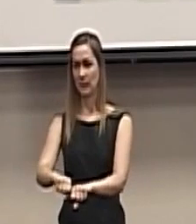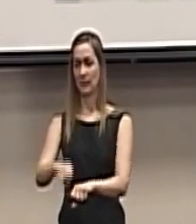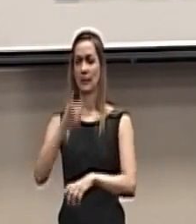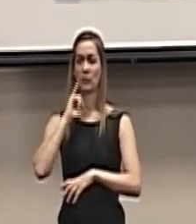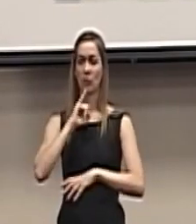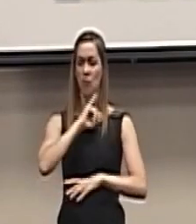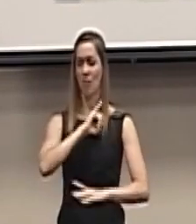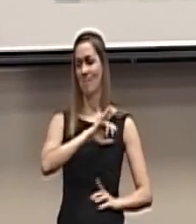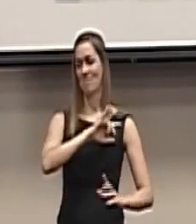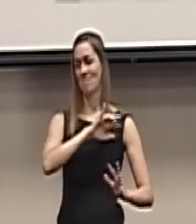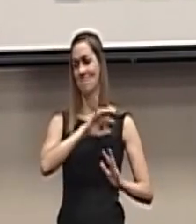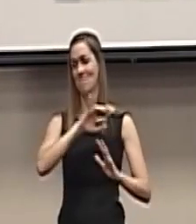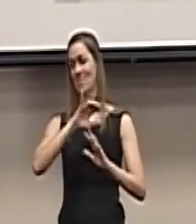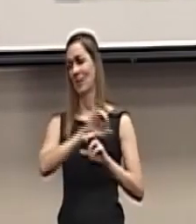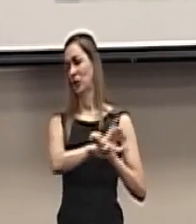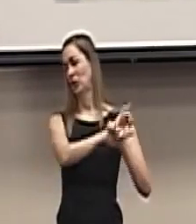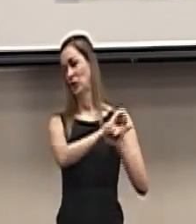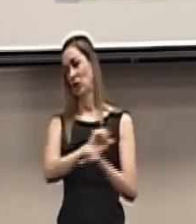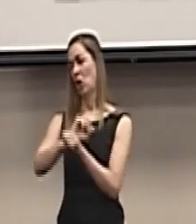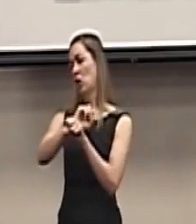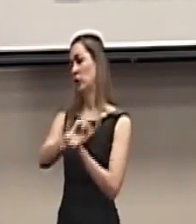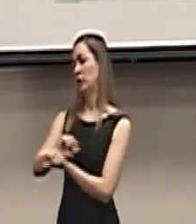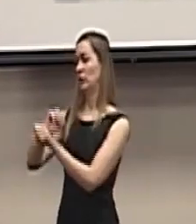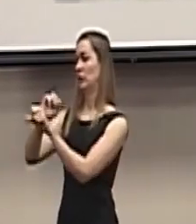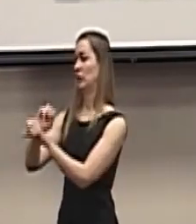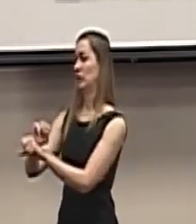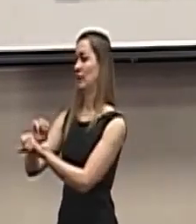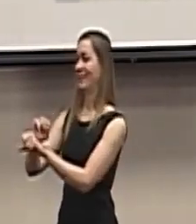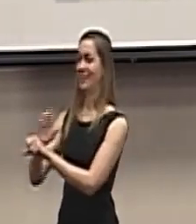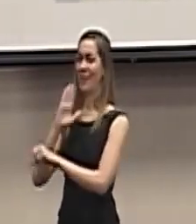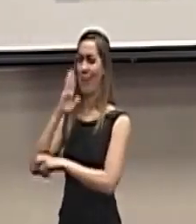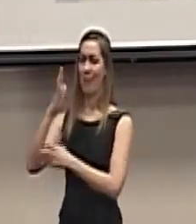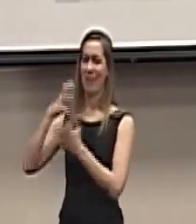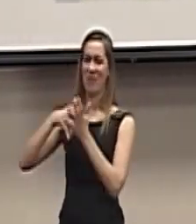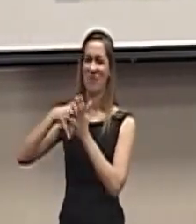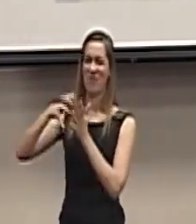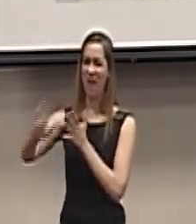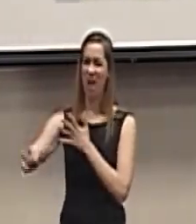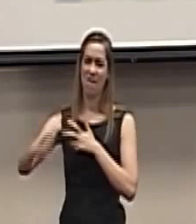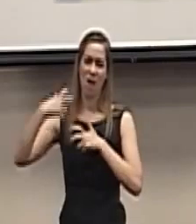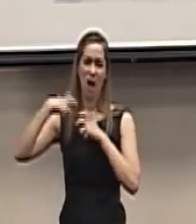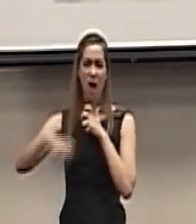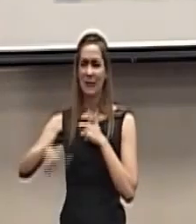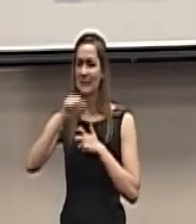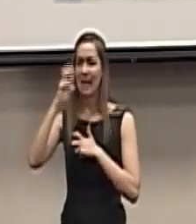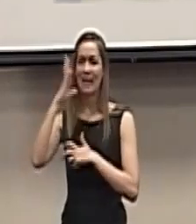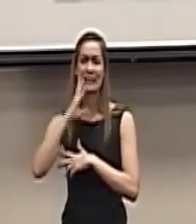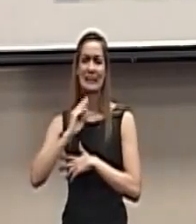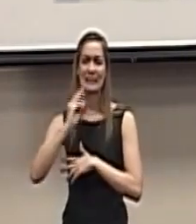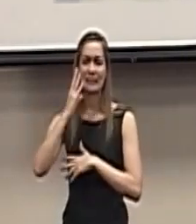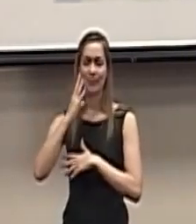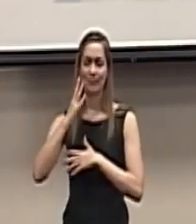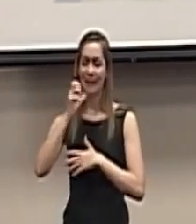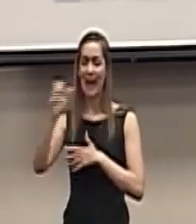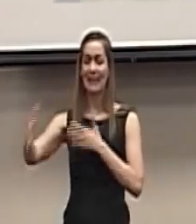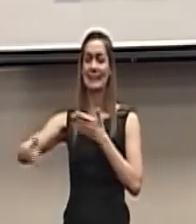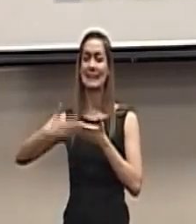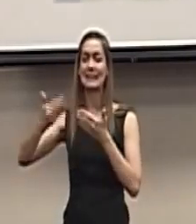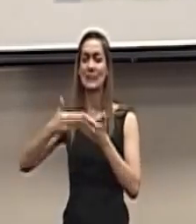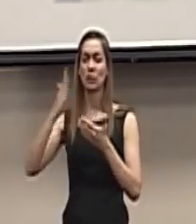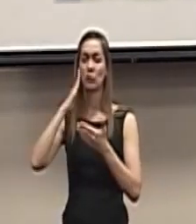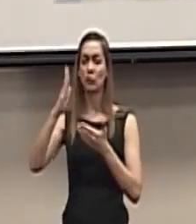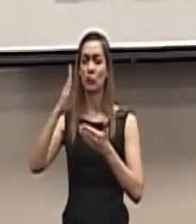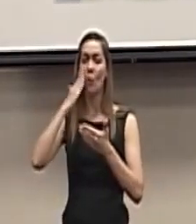going to be rough. It's going to be hard. Babylonian captivity is not going to be easy, and you guys know the culture shock that's going to happen. When they go in